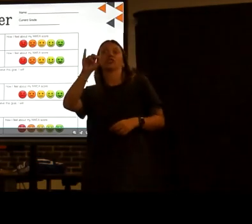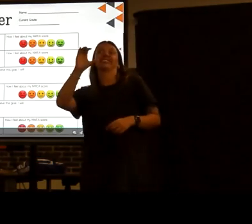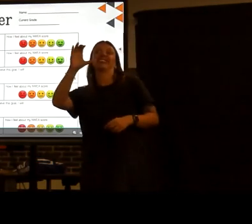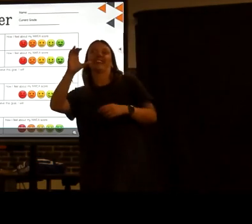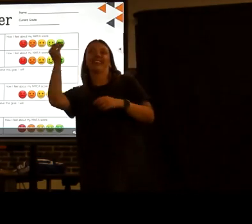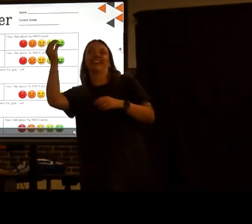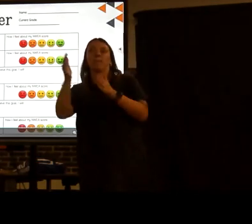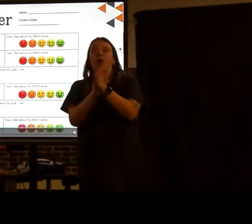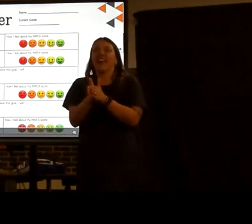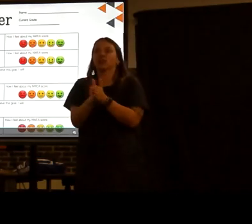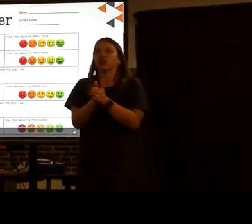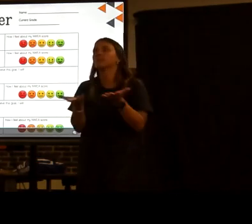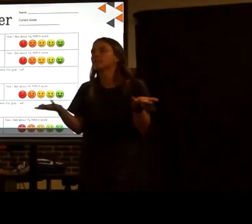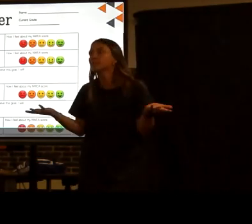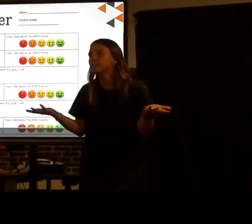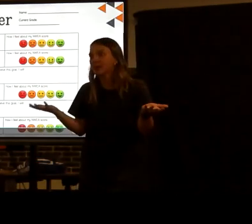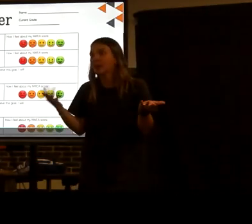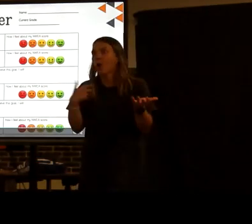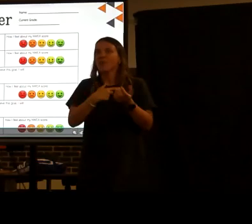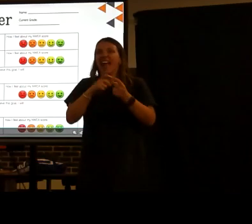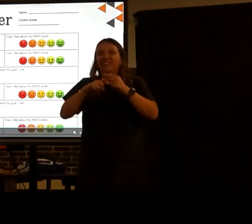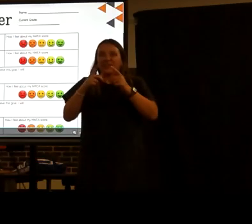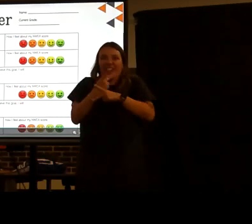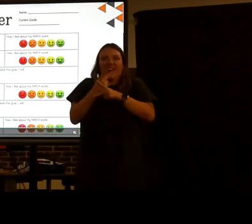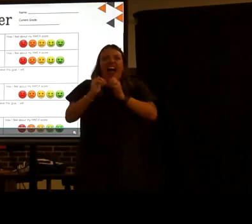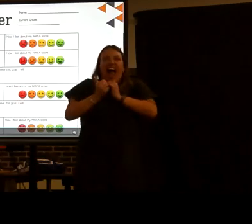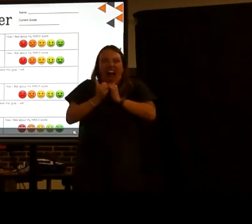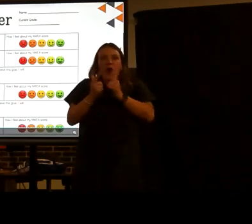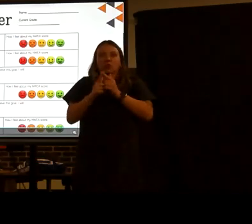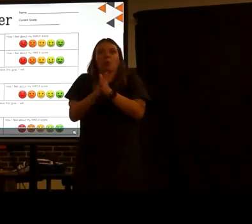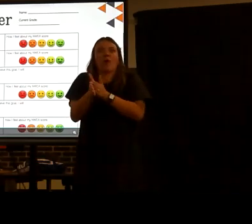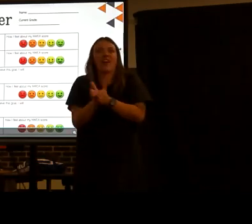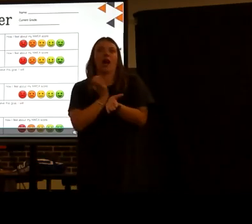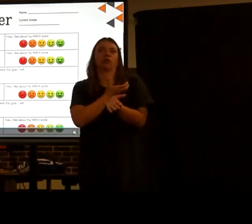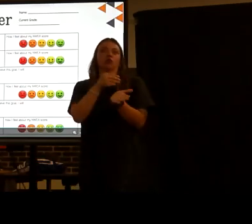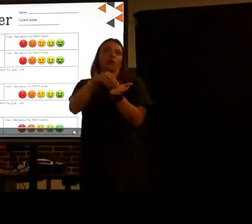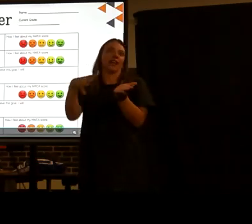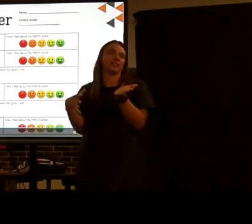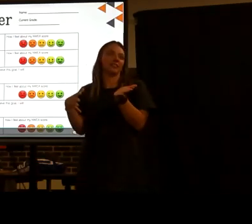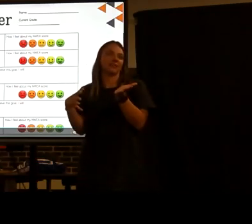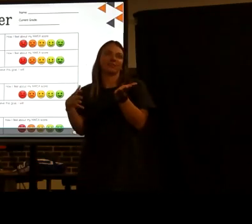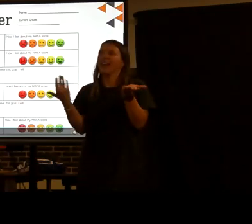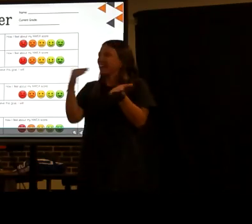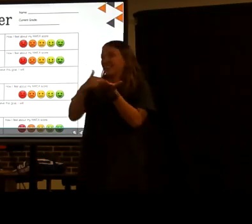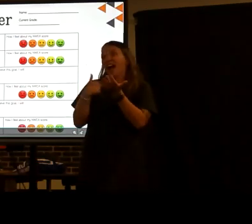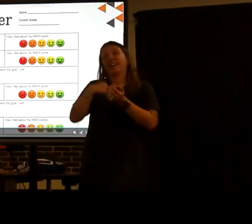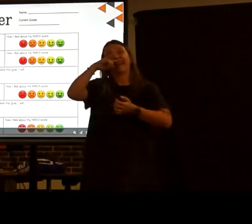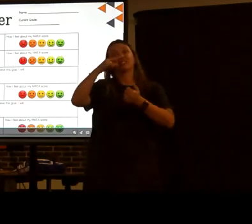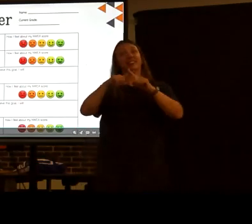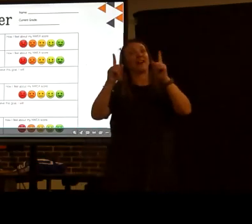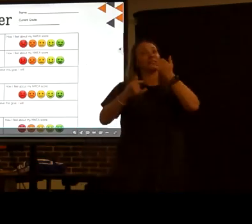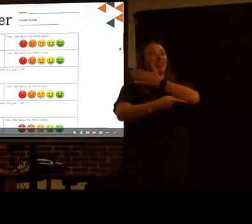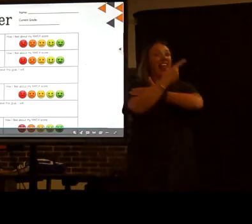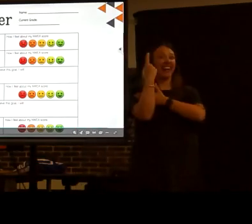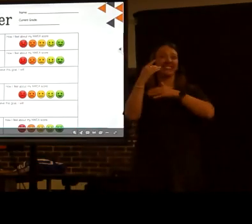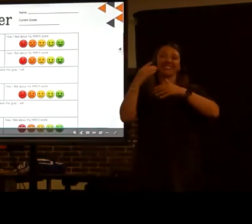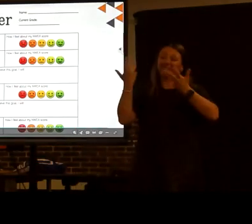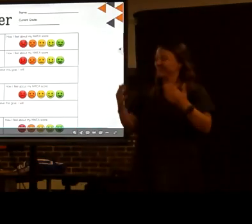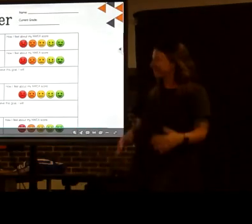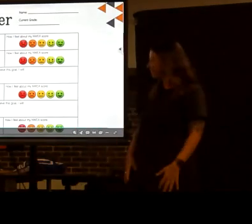They're very much, they're not intrinsically motivated. They're externally motivated. And